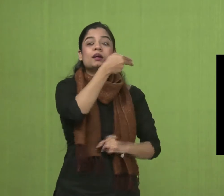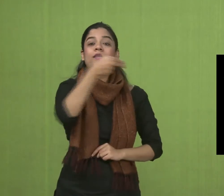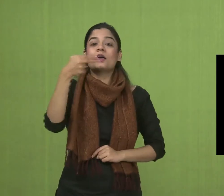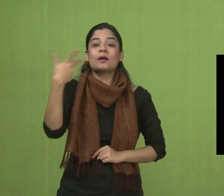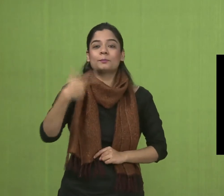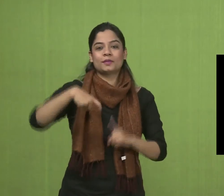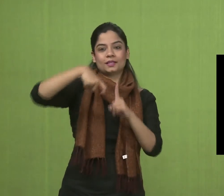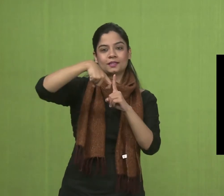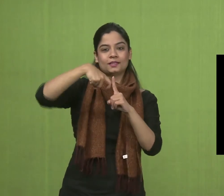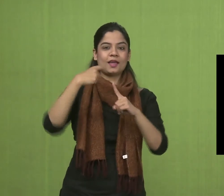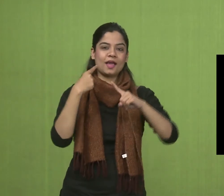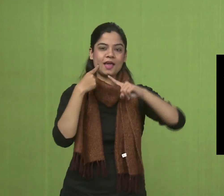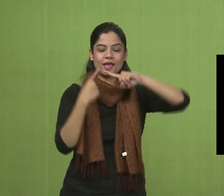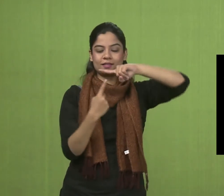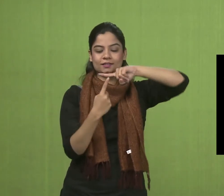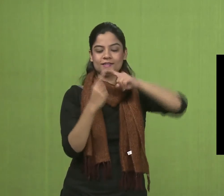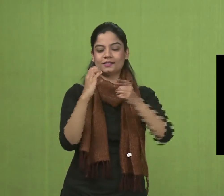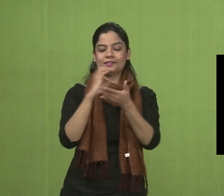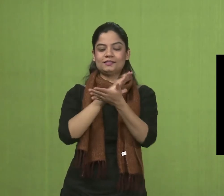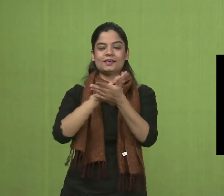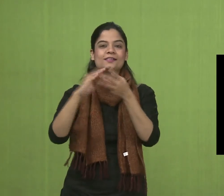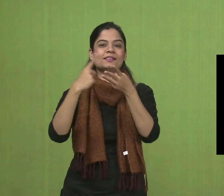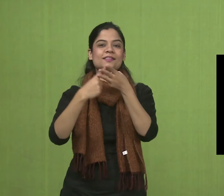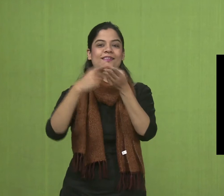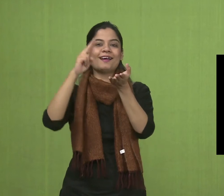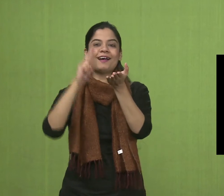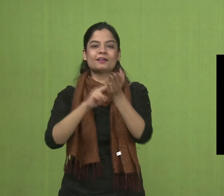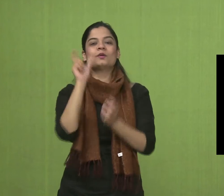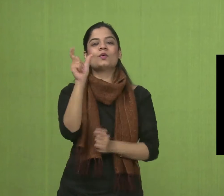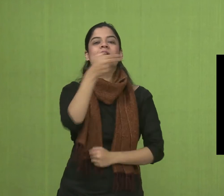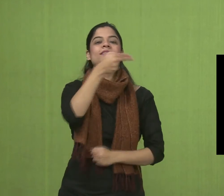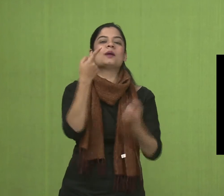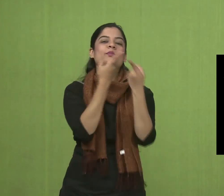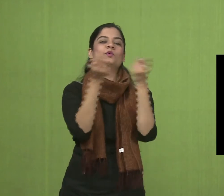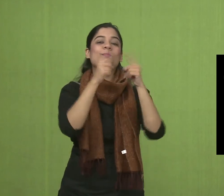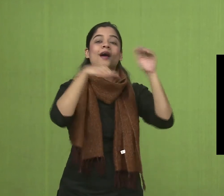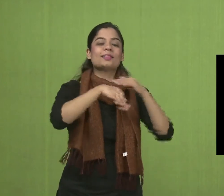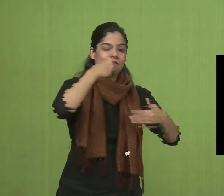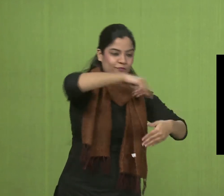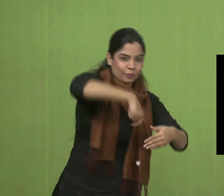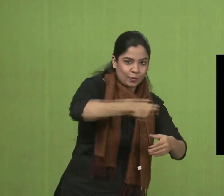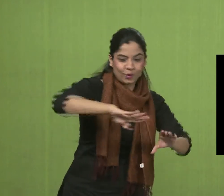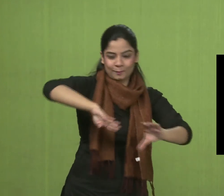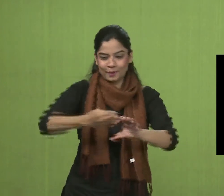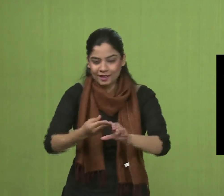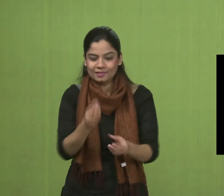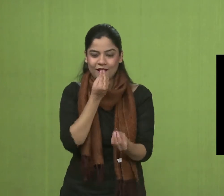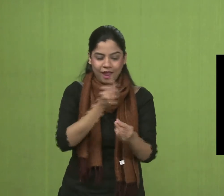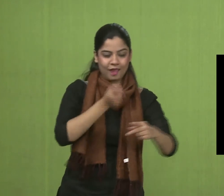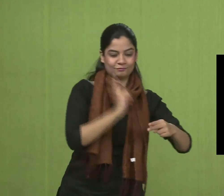called kitchen. So anything related to cooking activities, cleaning, utensils, pre-preparation, etc. is done in the